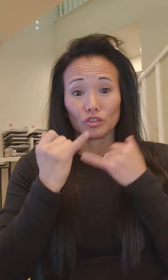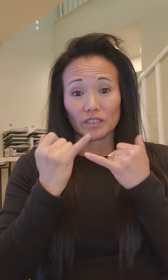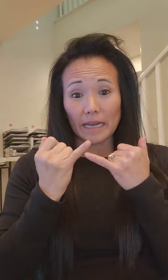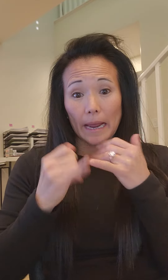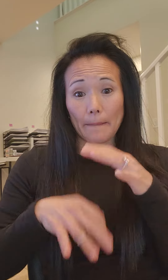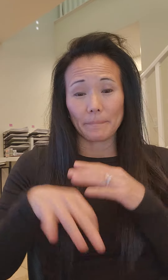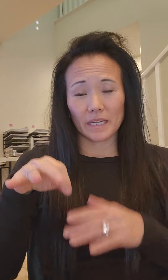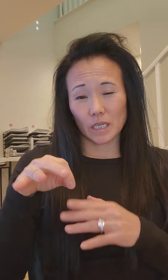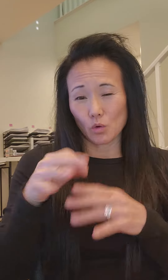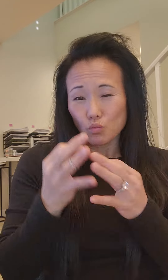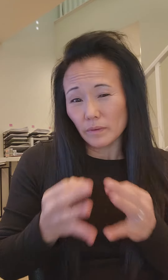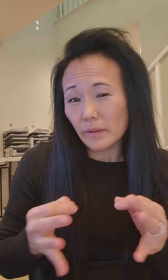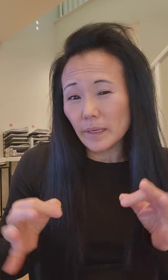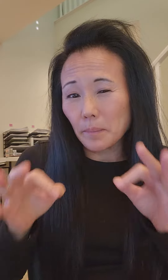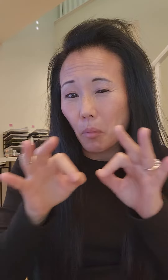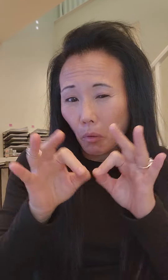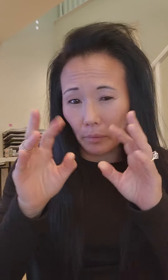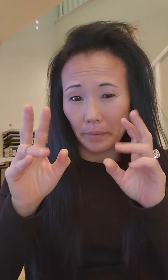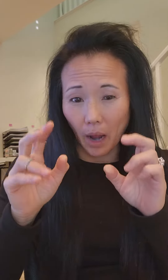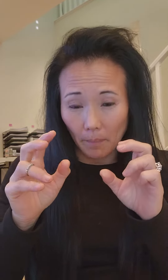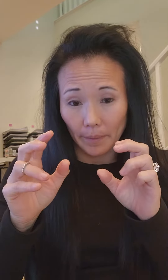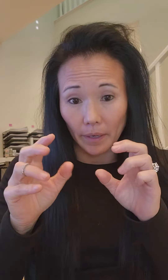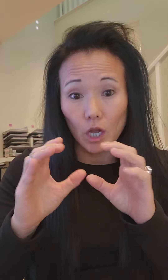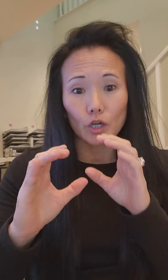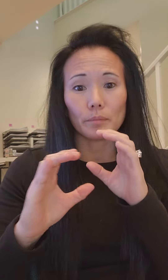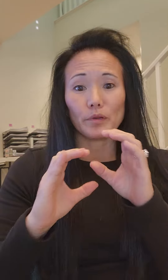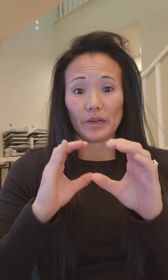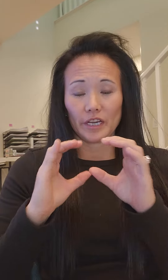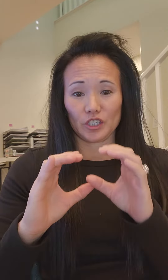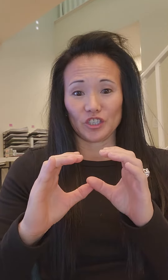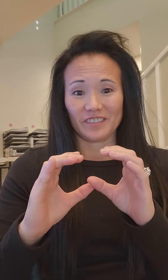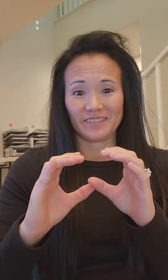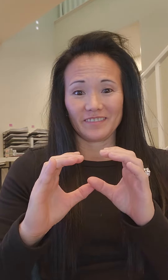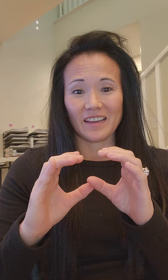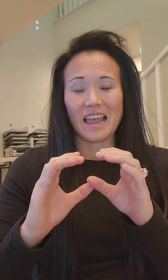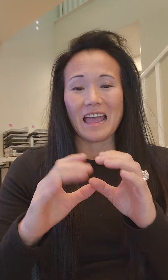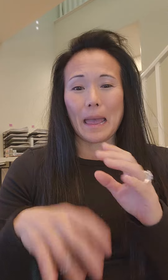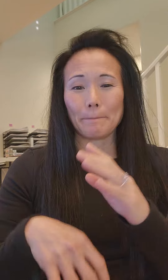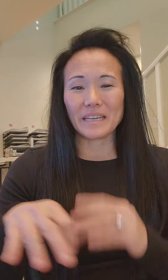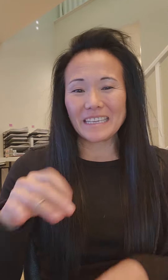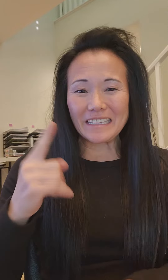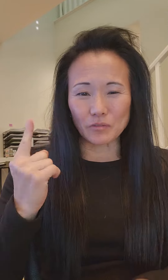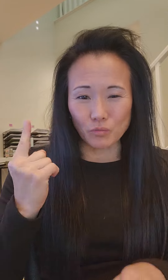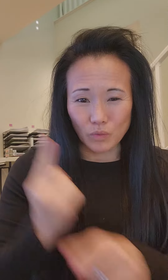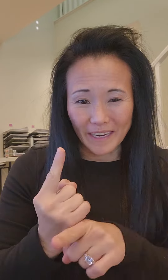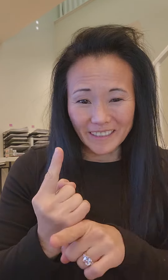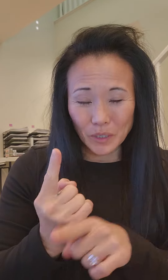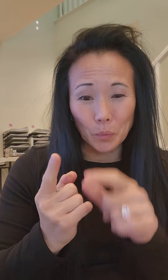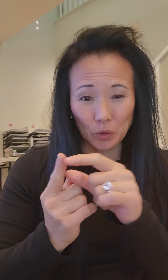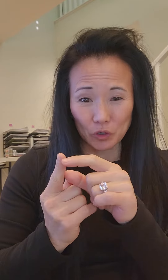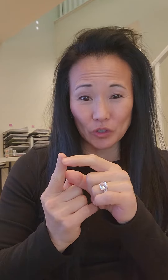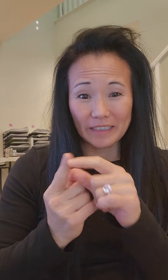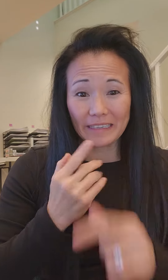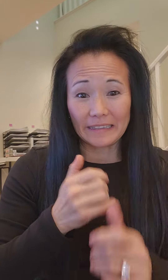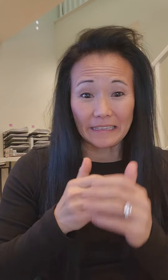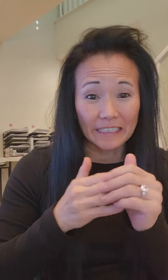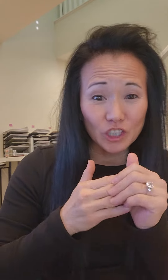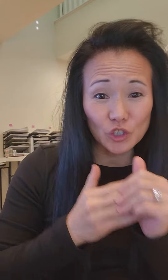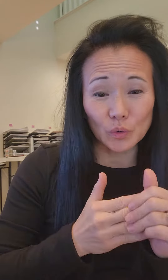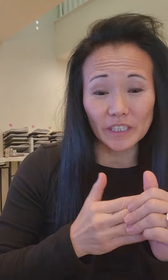So today I'm picking a really important topic, communication. And picking the right word can lead to either